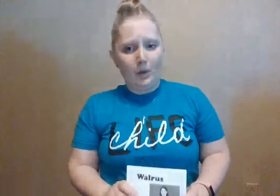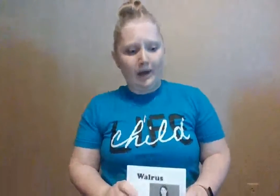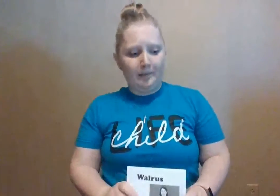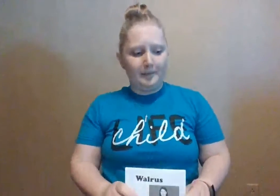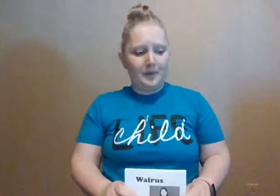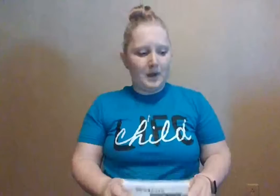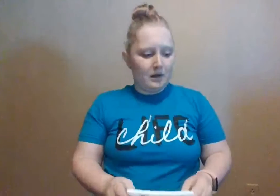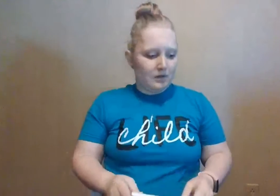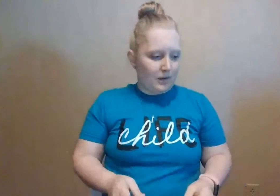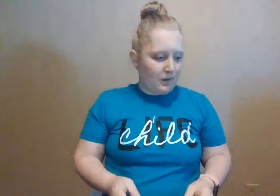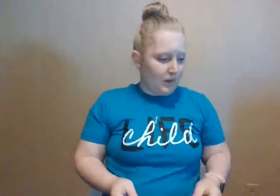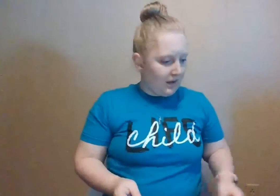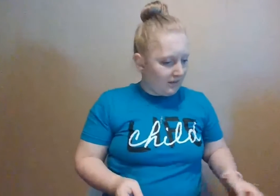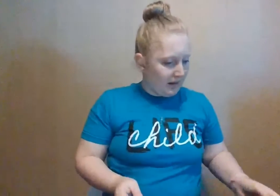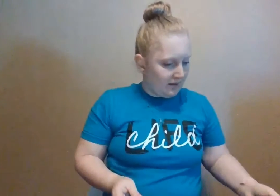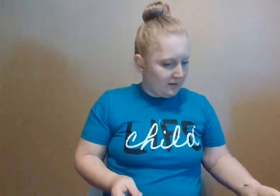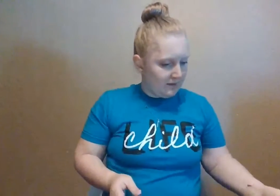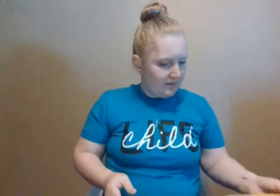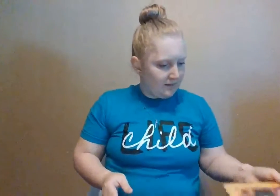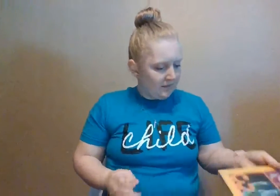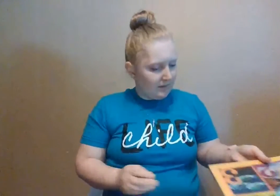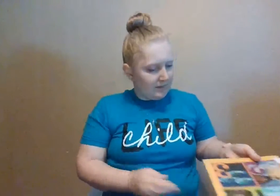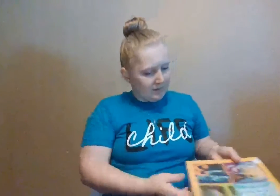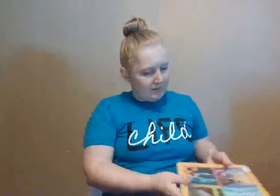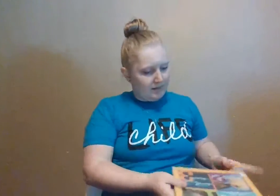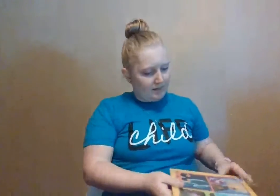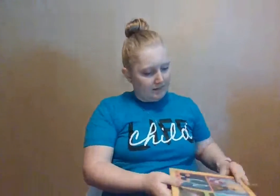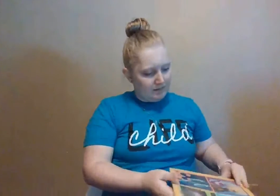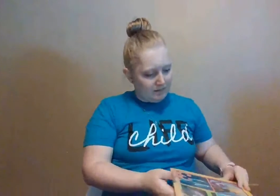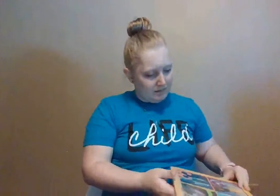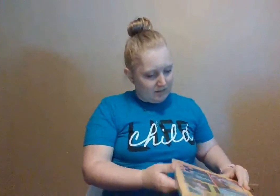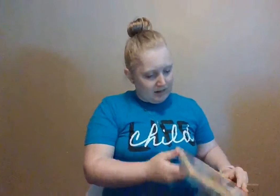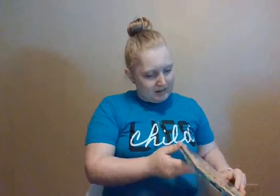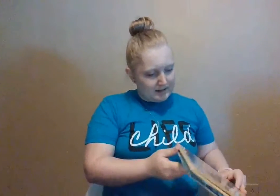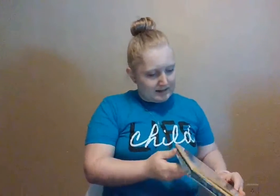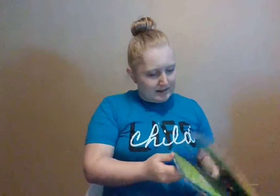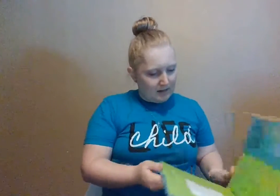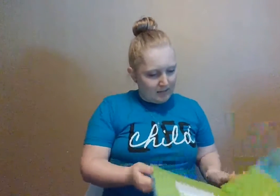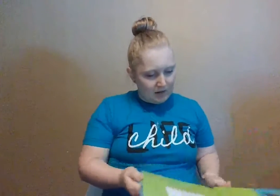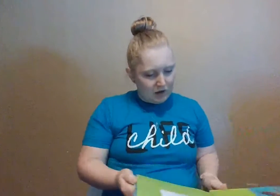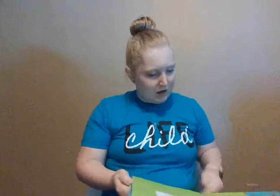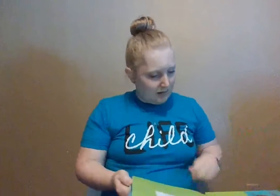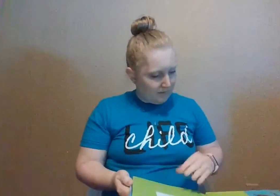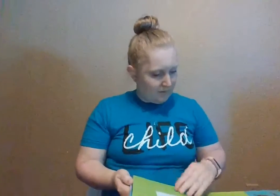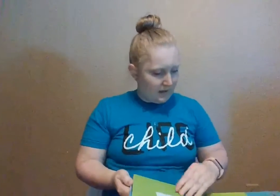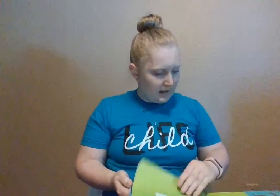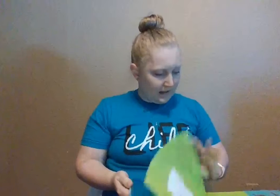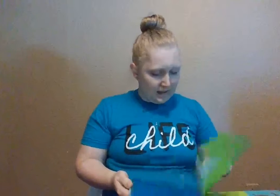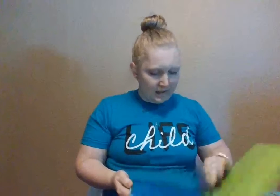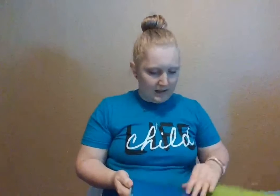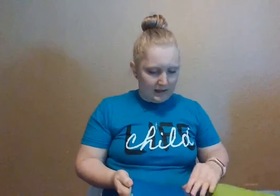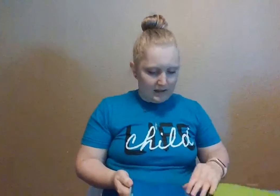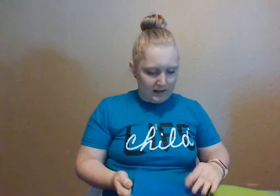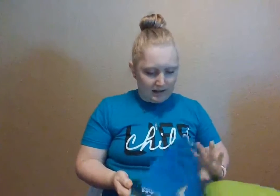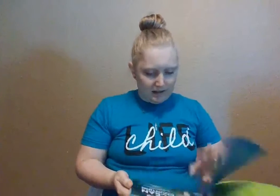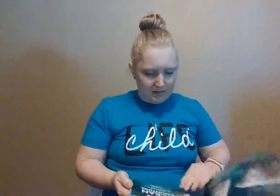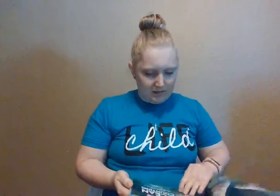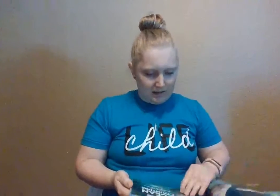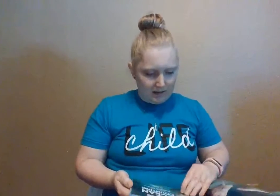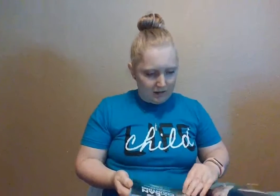well. So a walrus, let's see. Is there a picture of one in here that I can